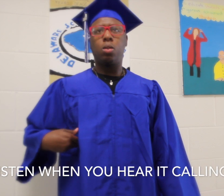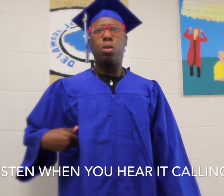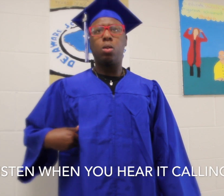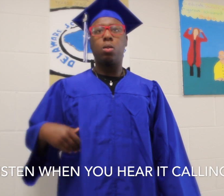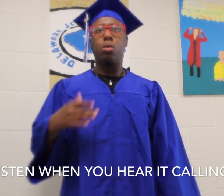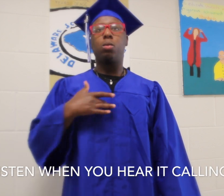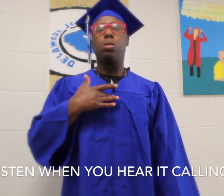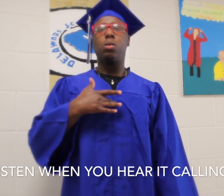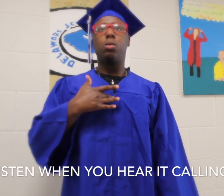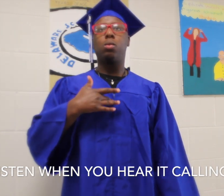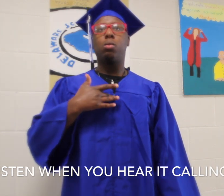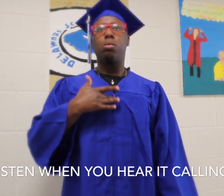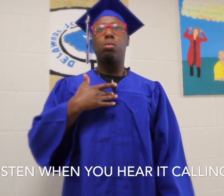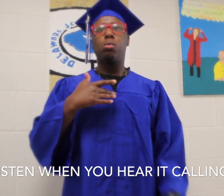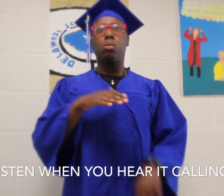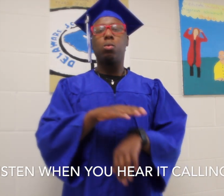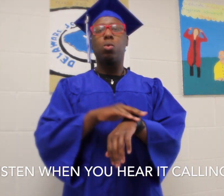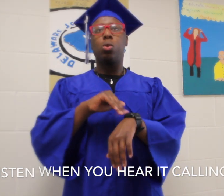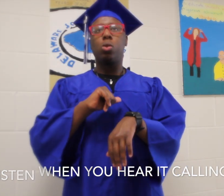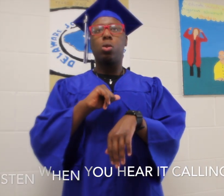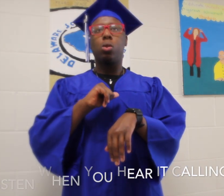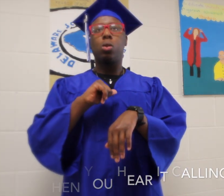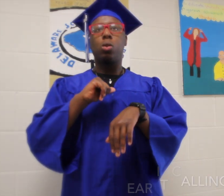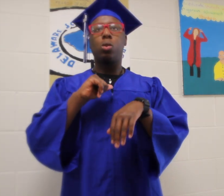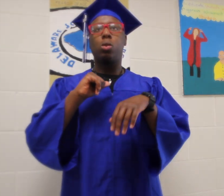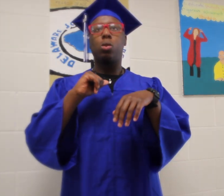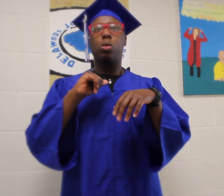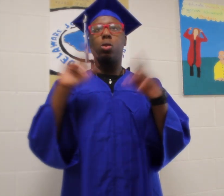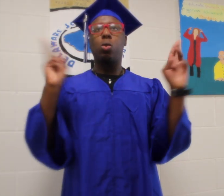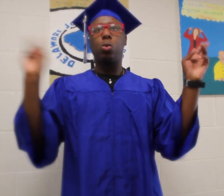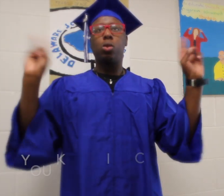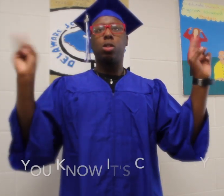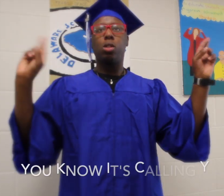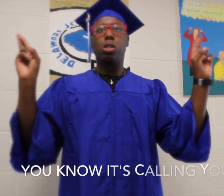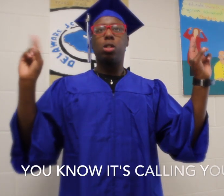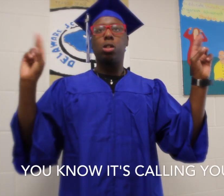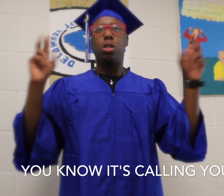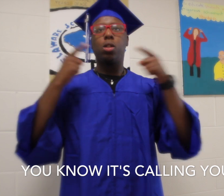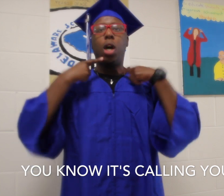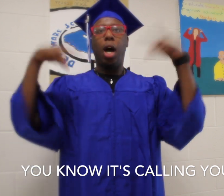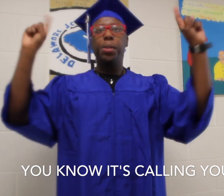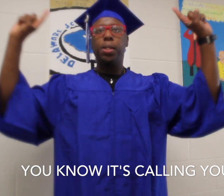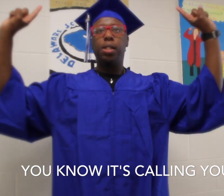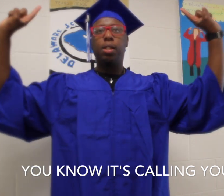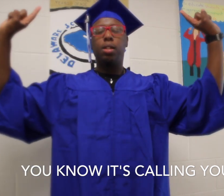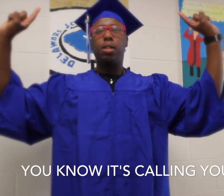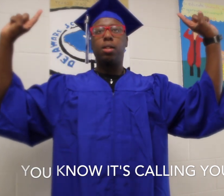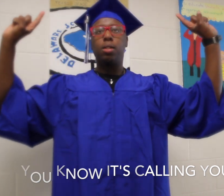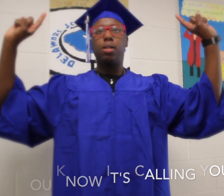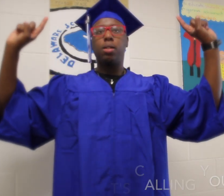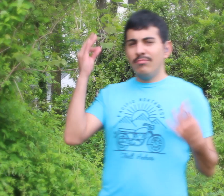truth. Listen when you hear it calling you, you know it's calling you.